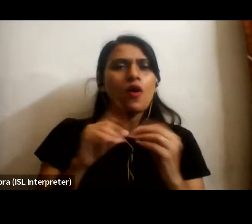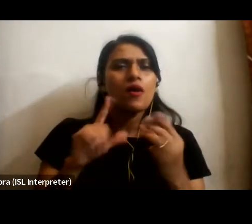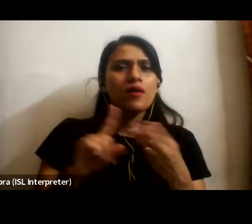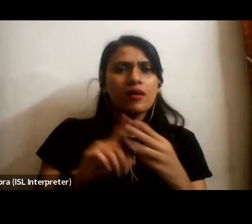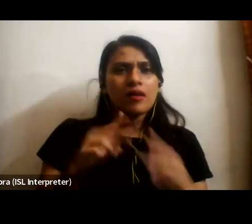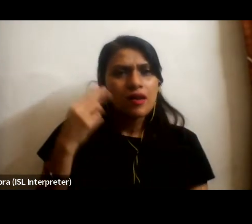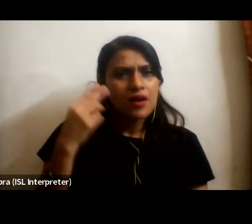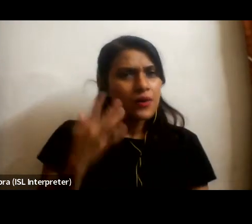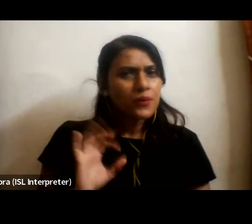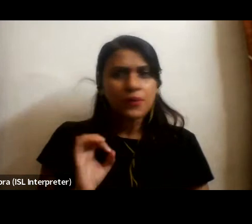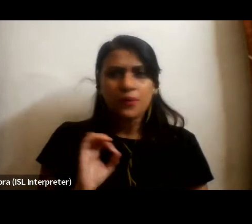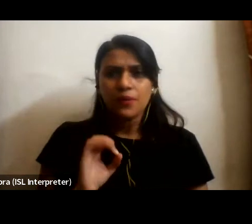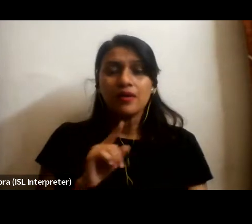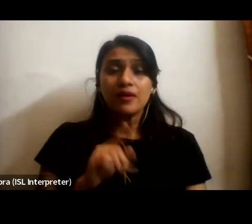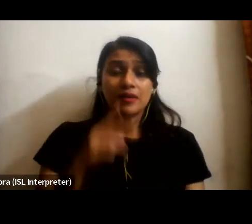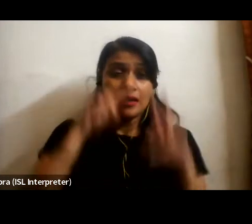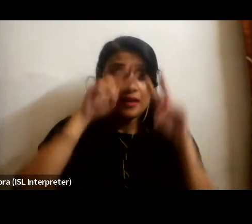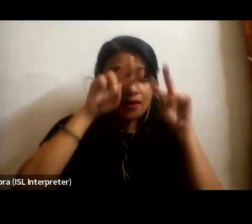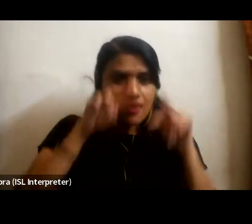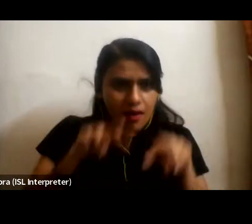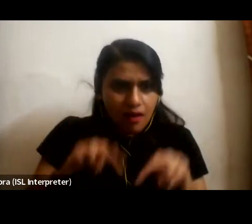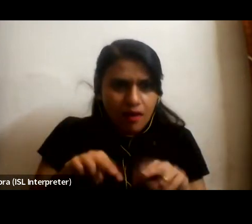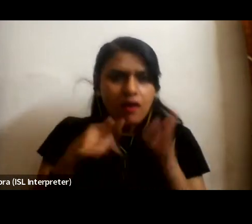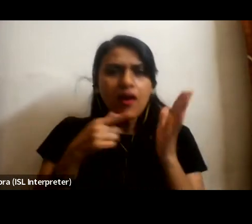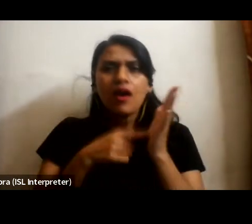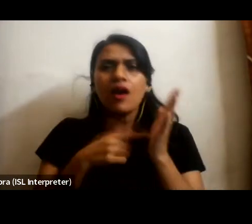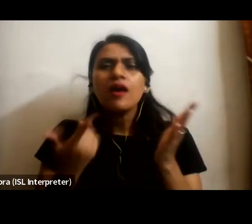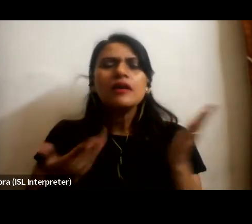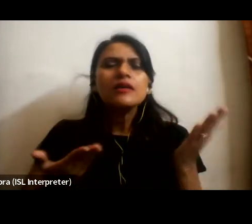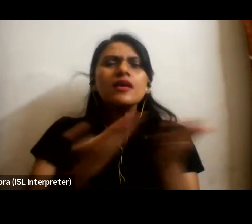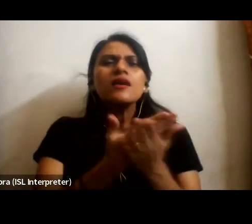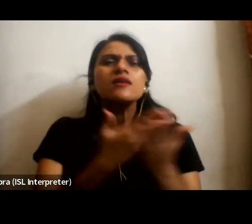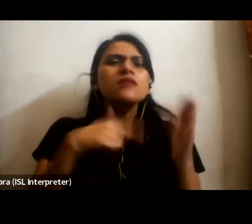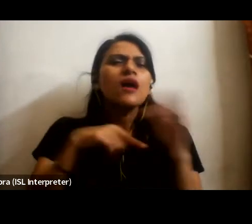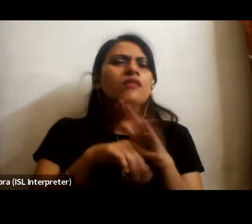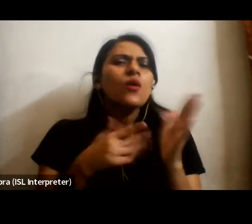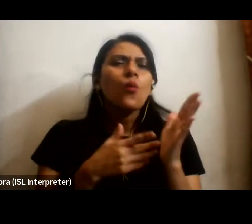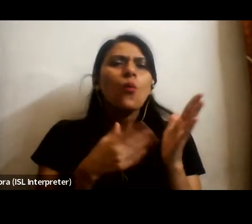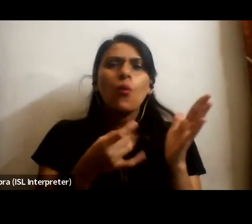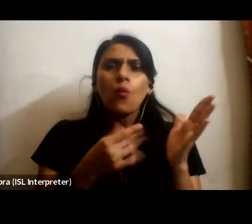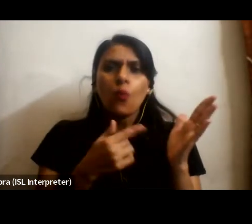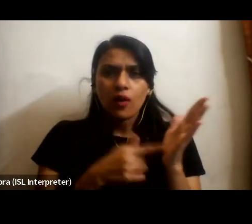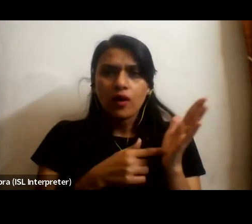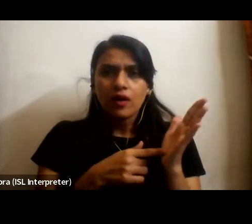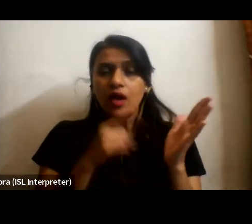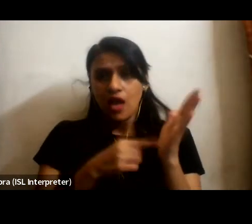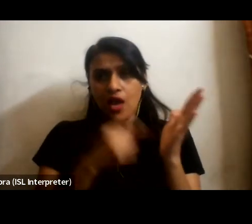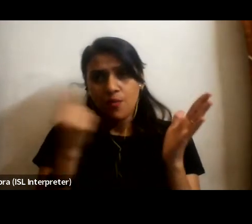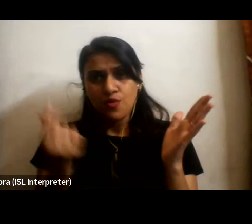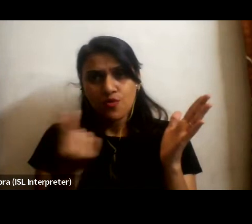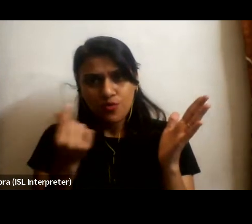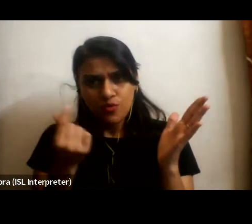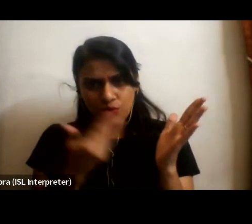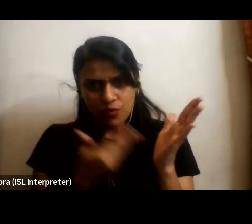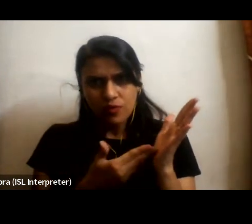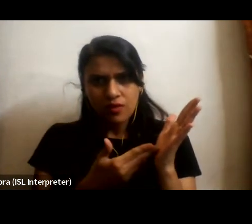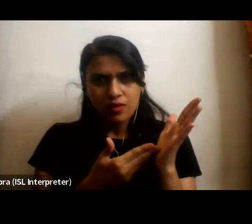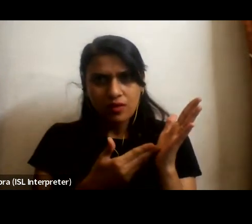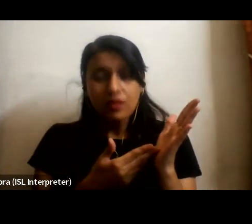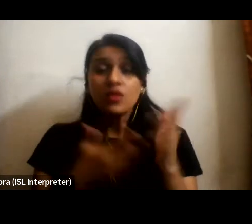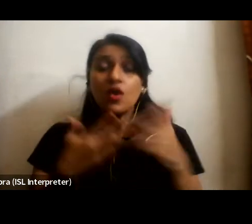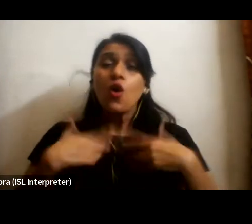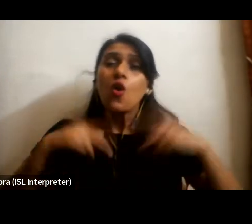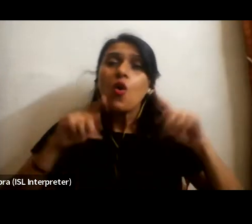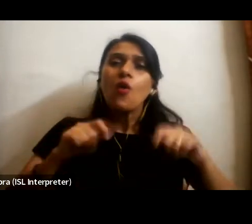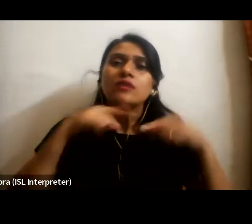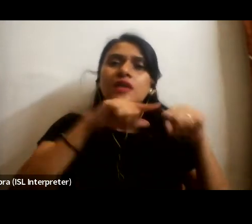taking another look at the case. And someone Hmm. suggested to us as a phrase that we found very useful, to say that what the court is interested in